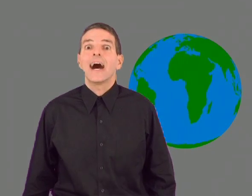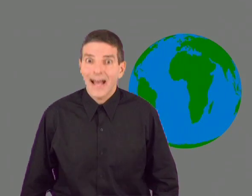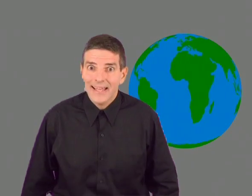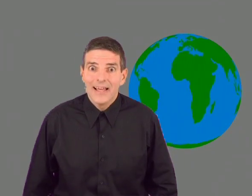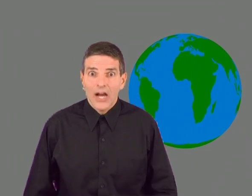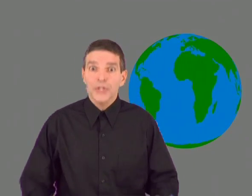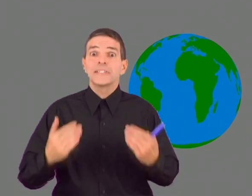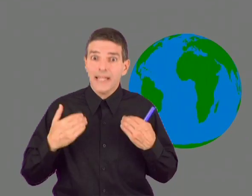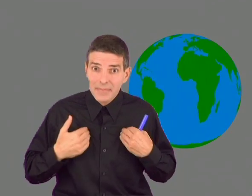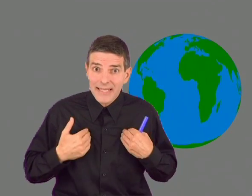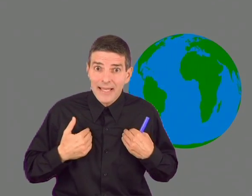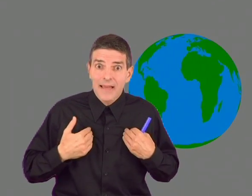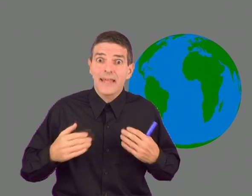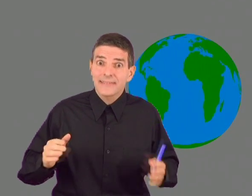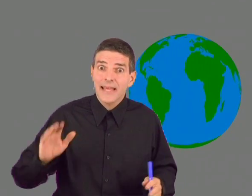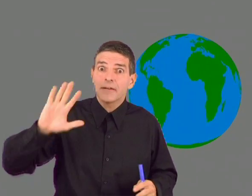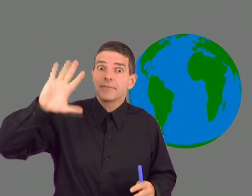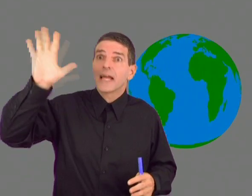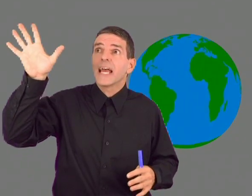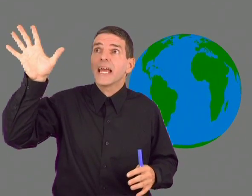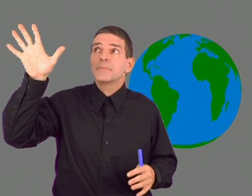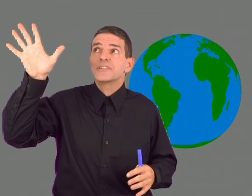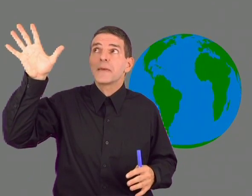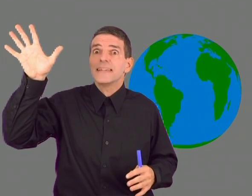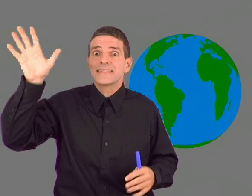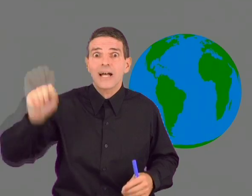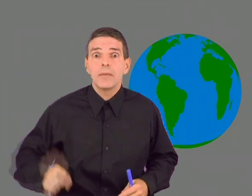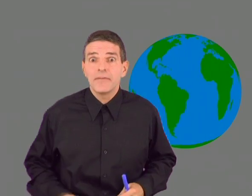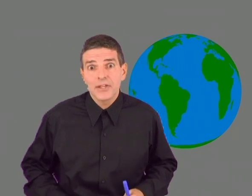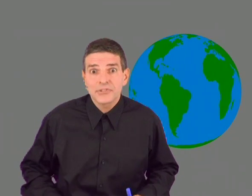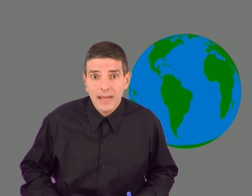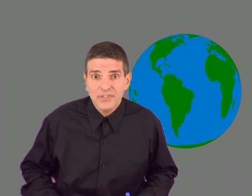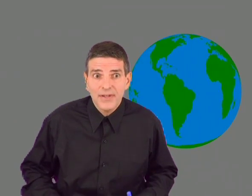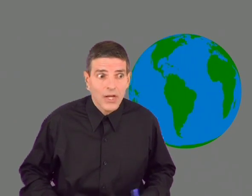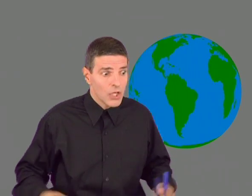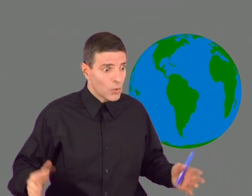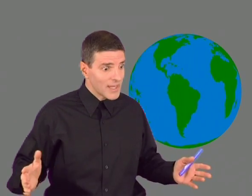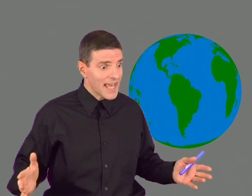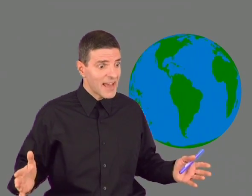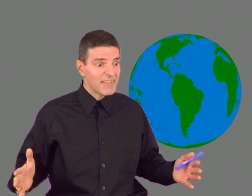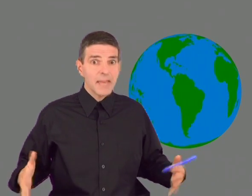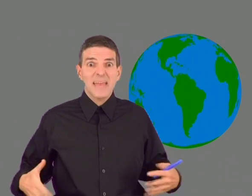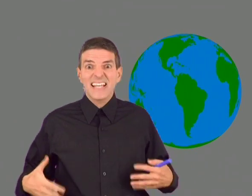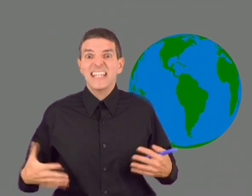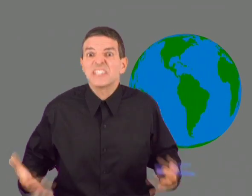Hi, are you telling me that instead of empty space above the Earth's atmosphere, we have a